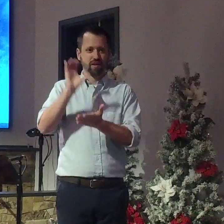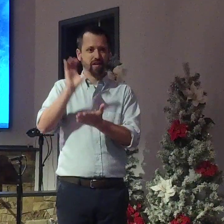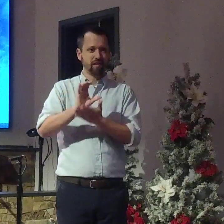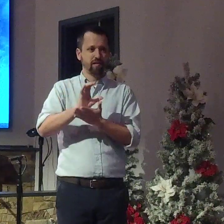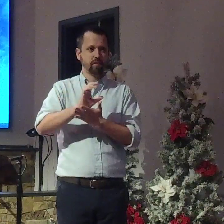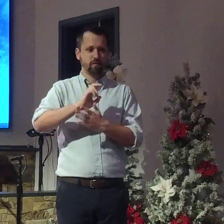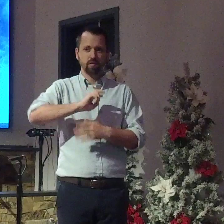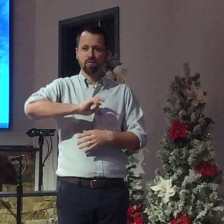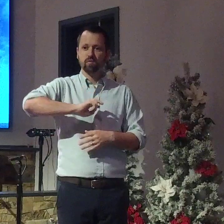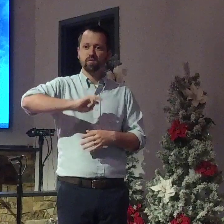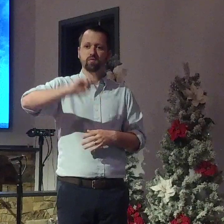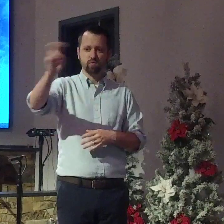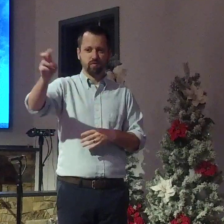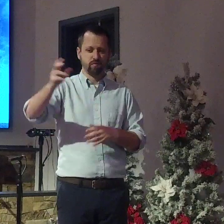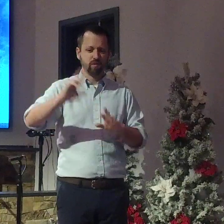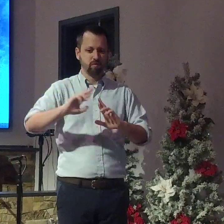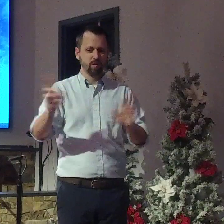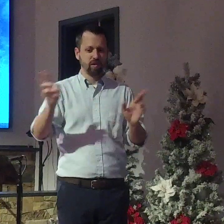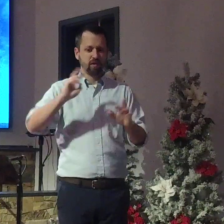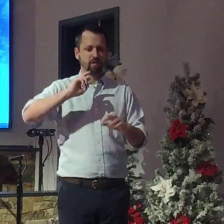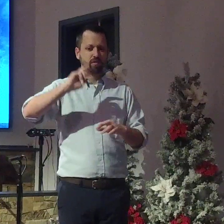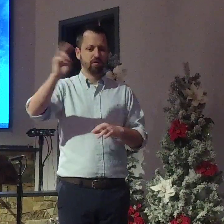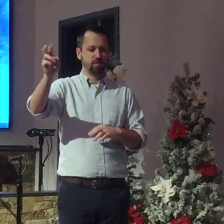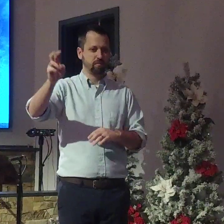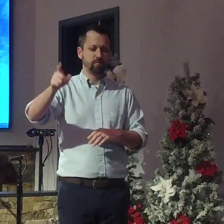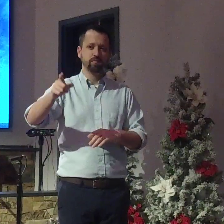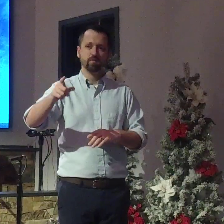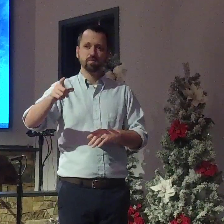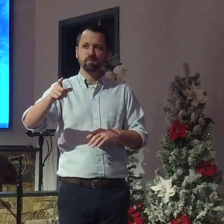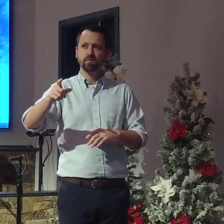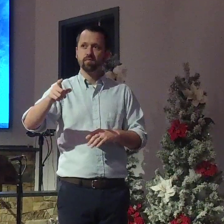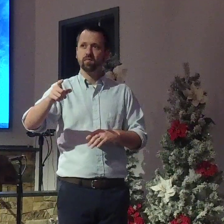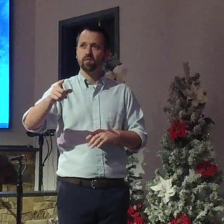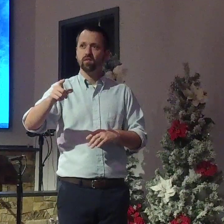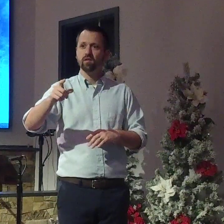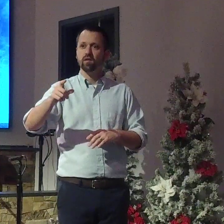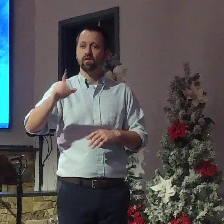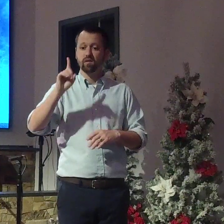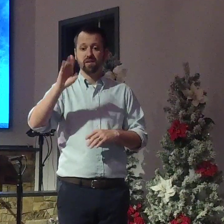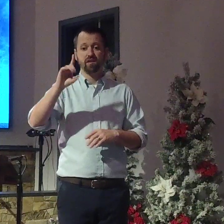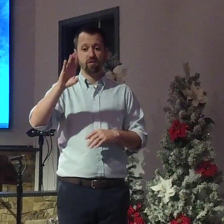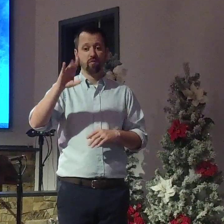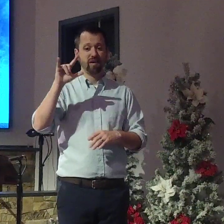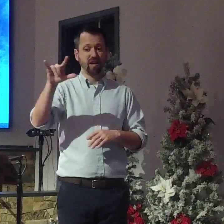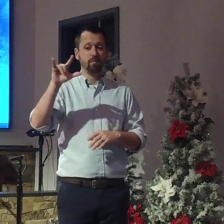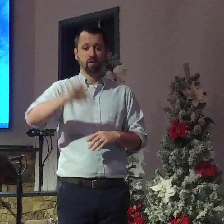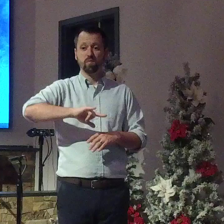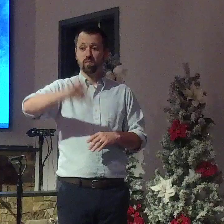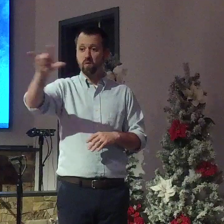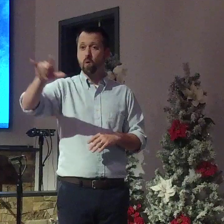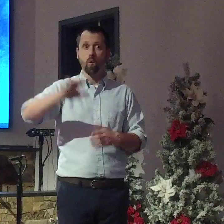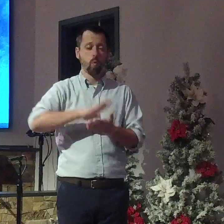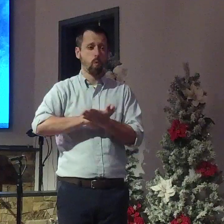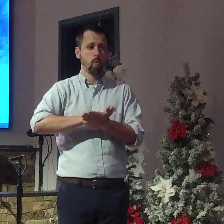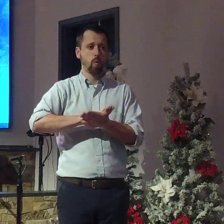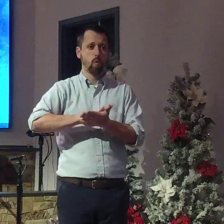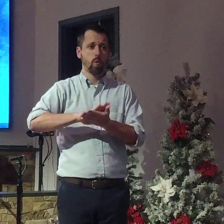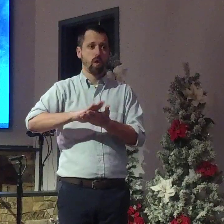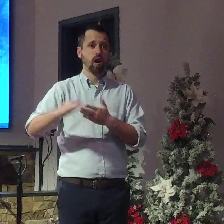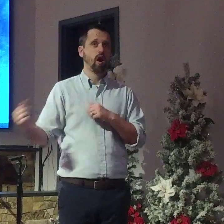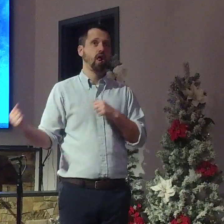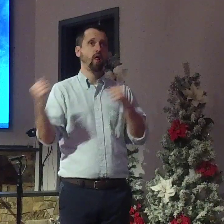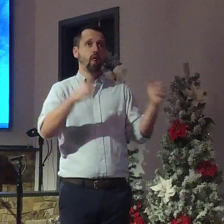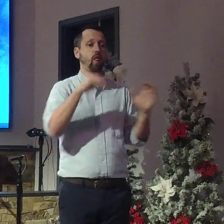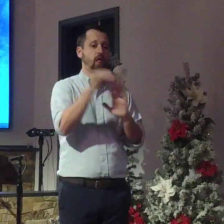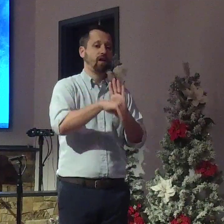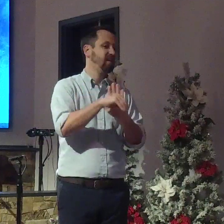was and what he would do. And Jesus did exactly what he said. In Colossians chapter